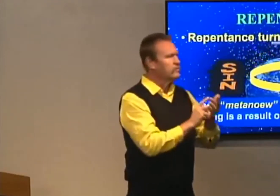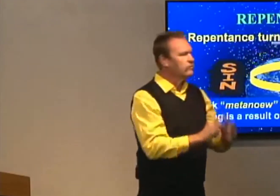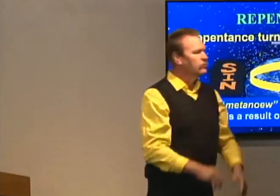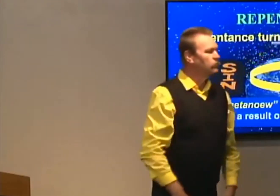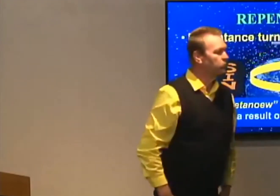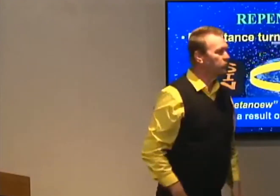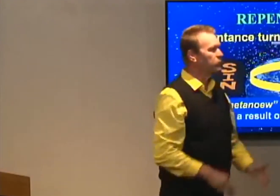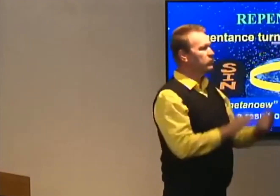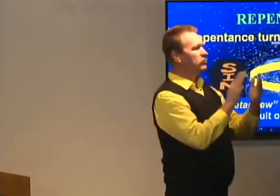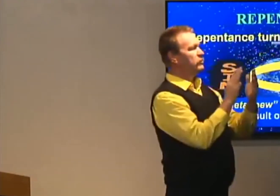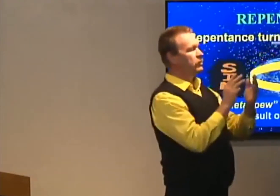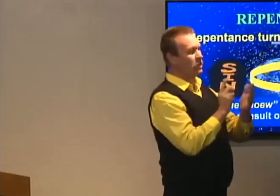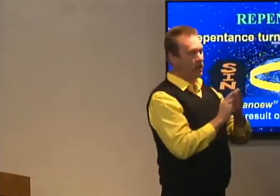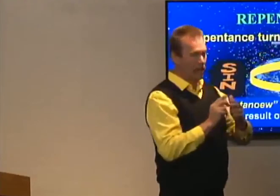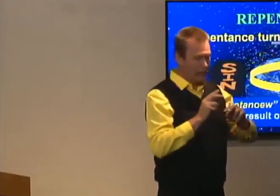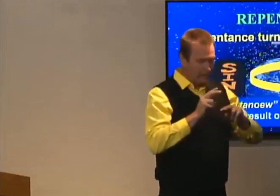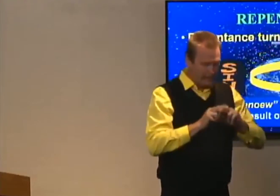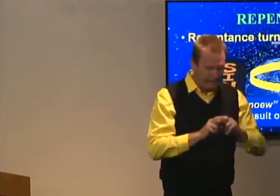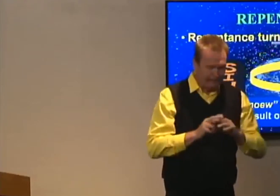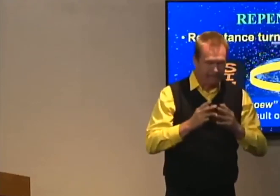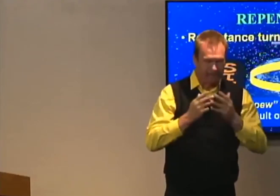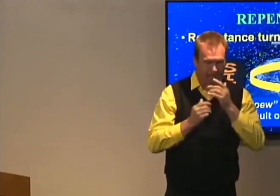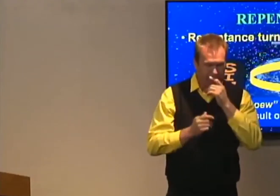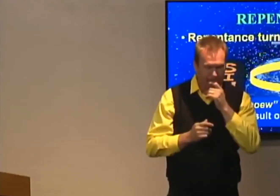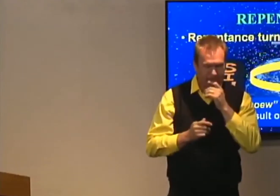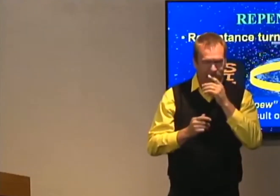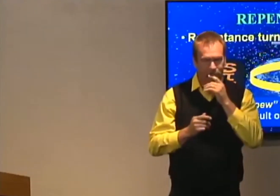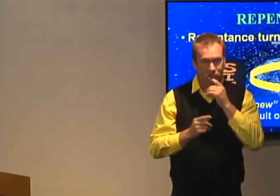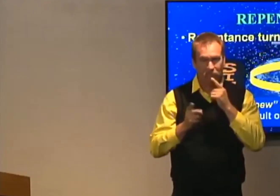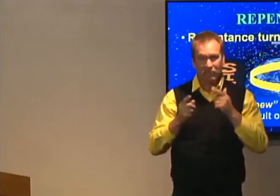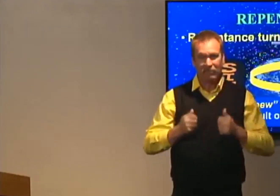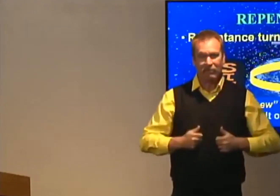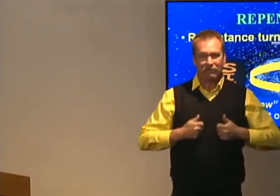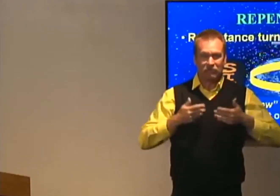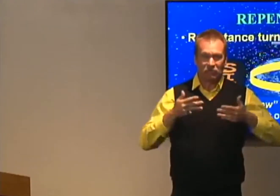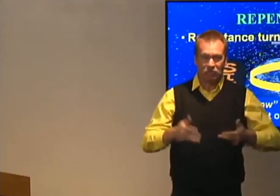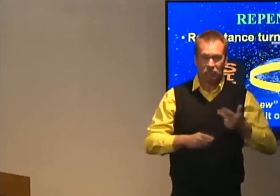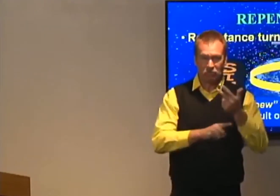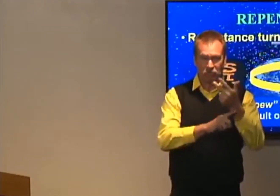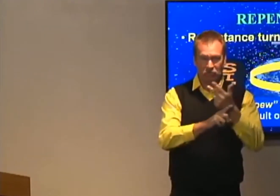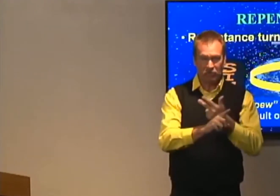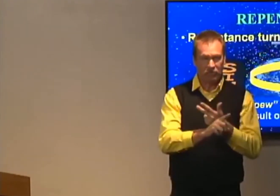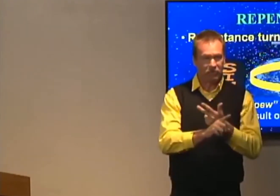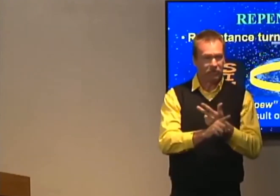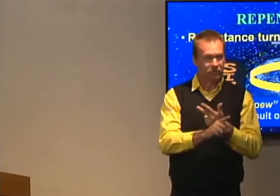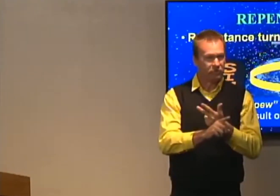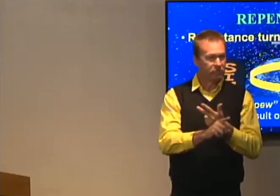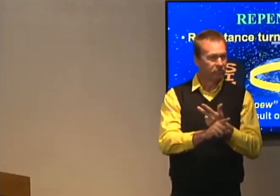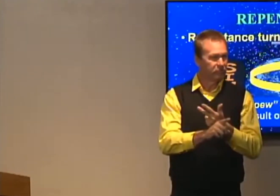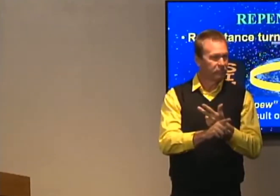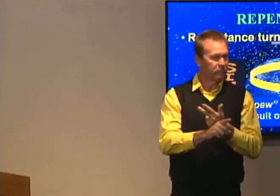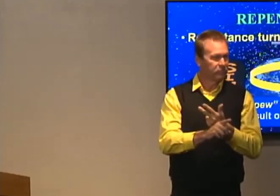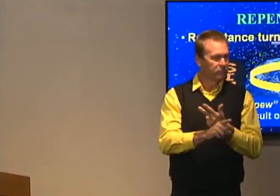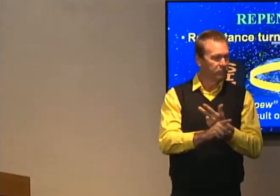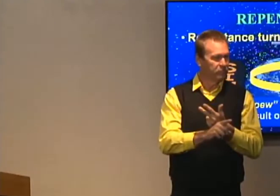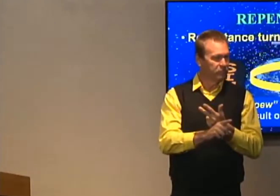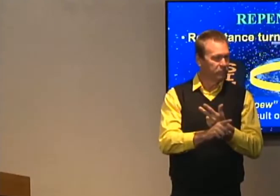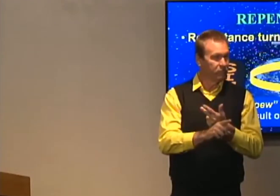I go. And the doctor sits down. It's kind of, I've got some bad news. You got 3 months left